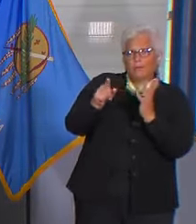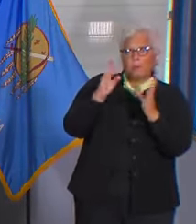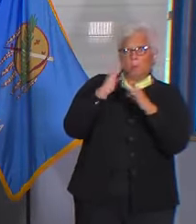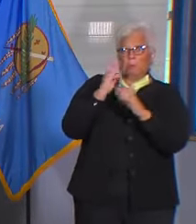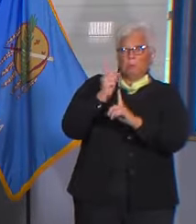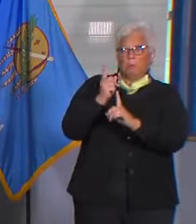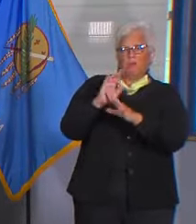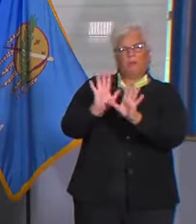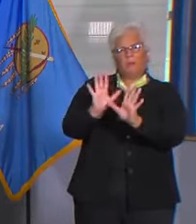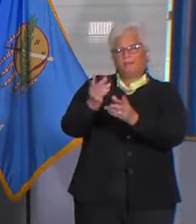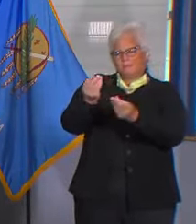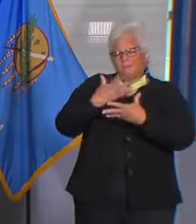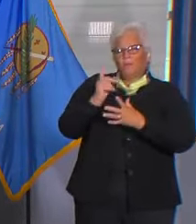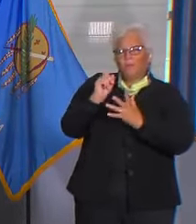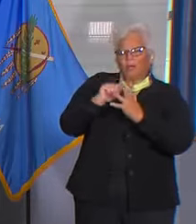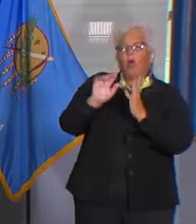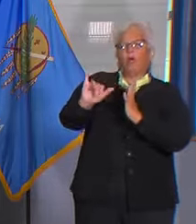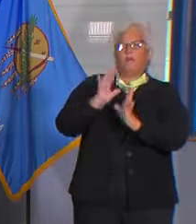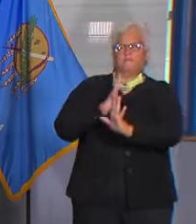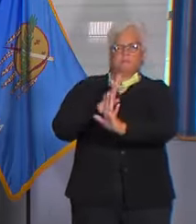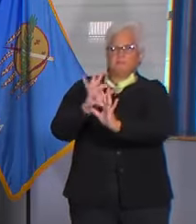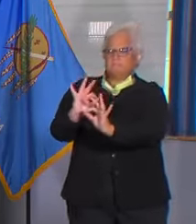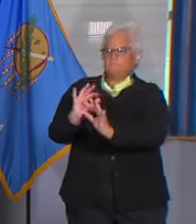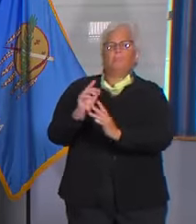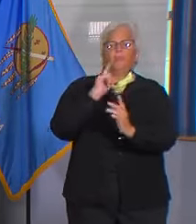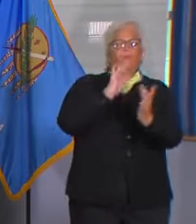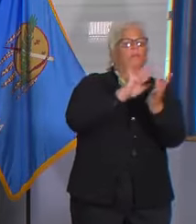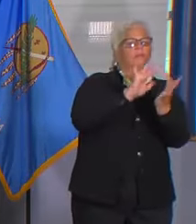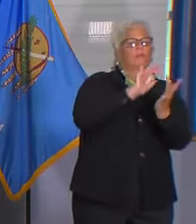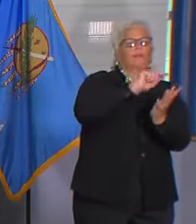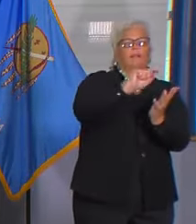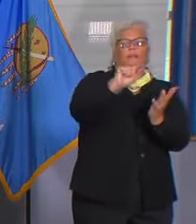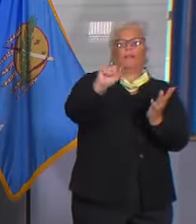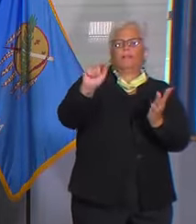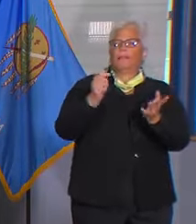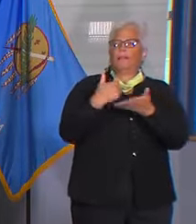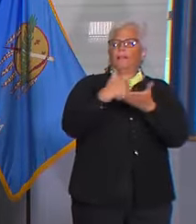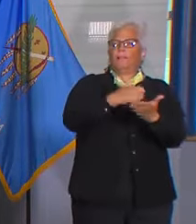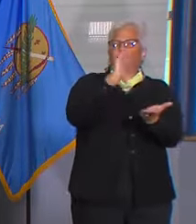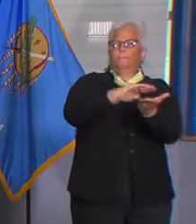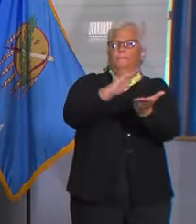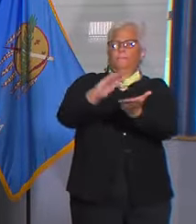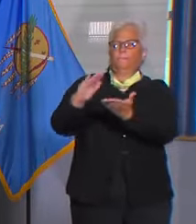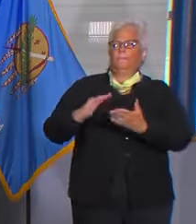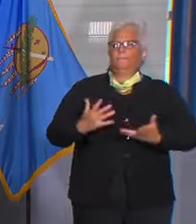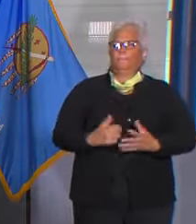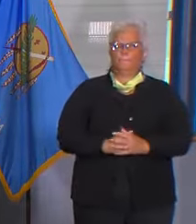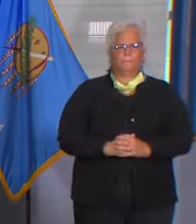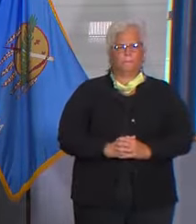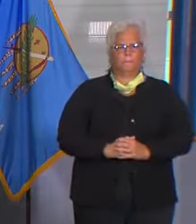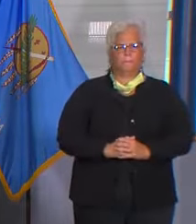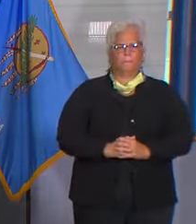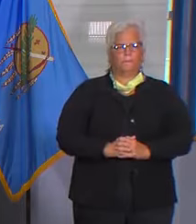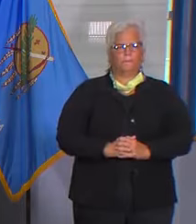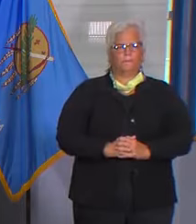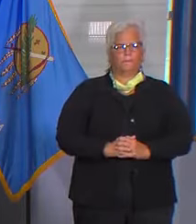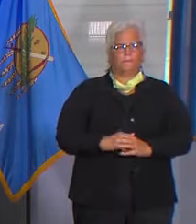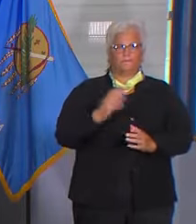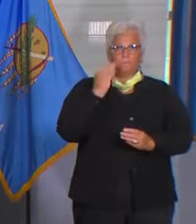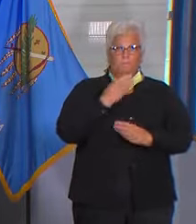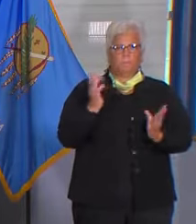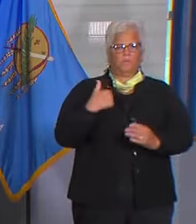play in this response is providing local data. We've been accessible and transparent from the beginning. We will continue to do that. We